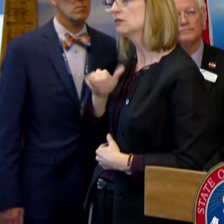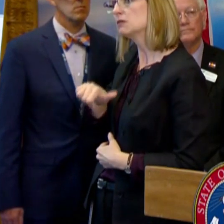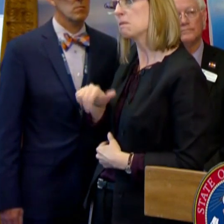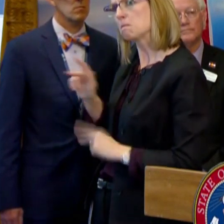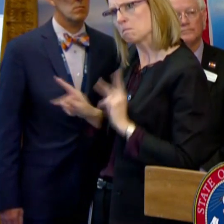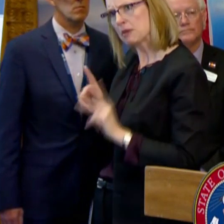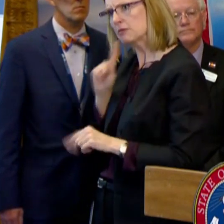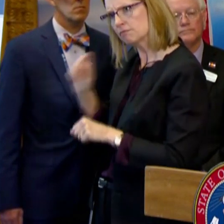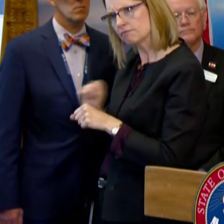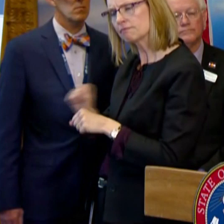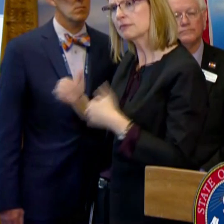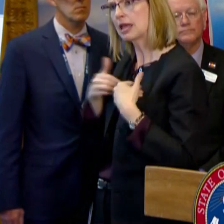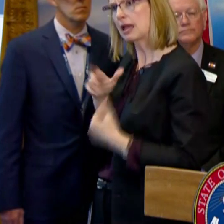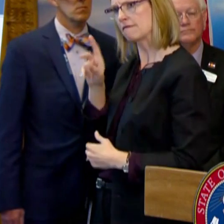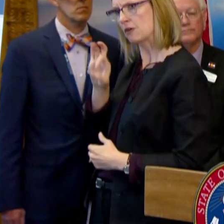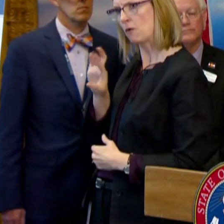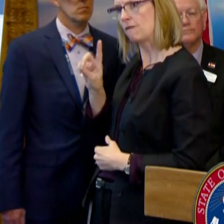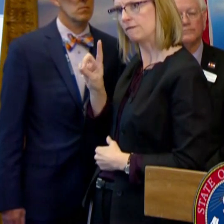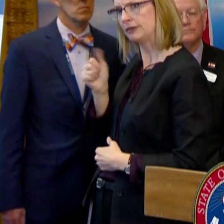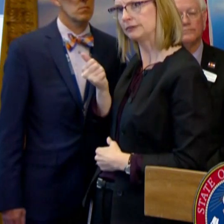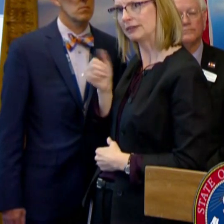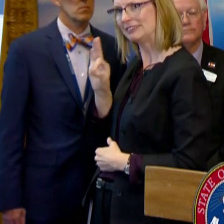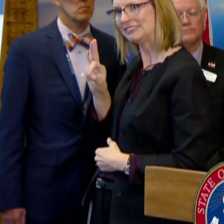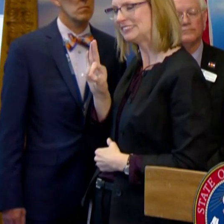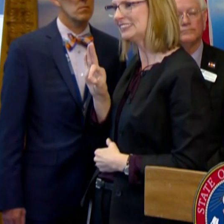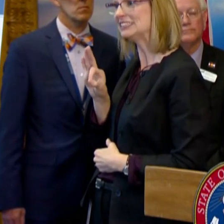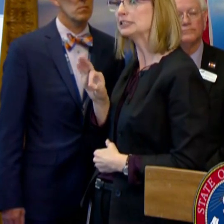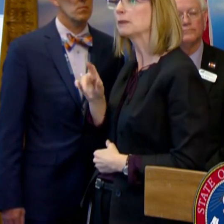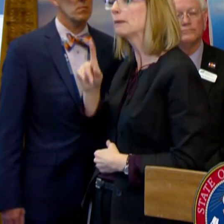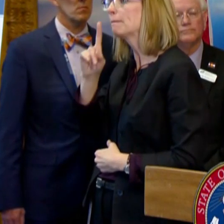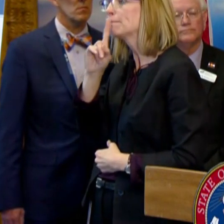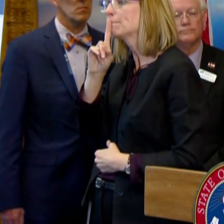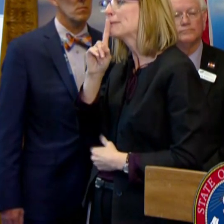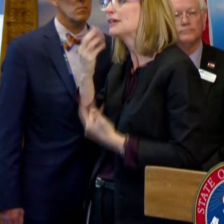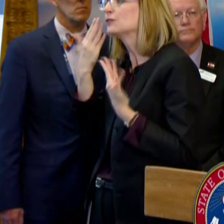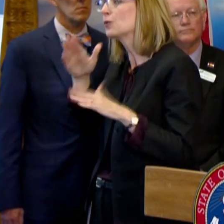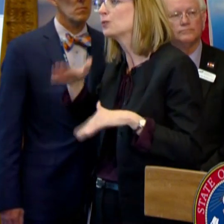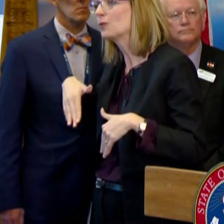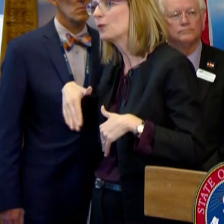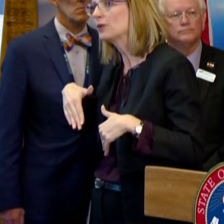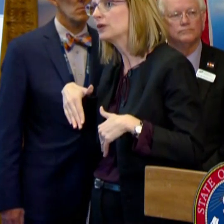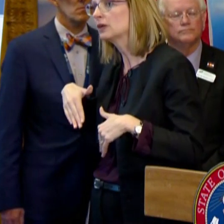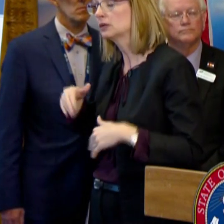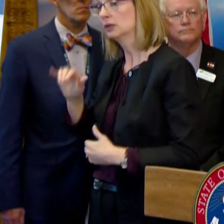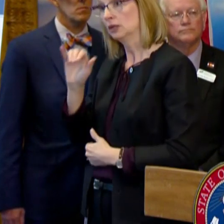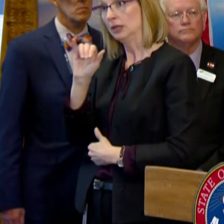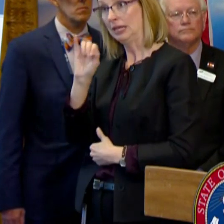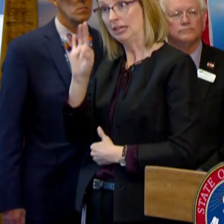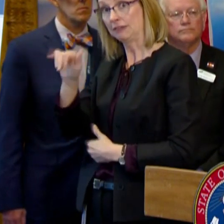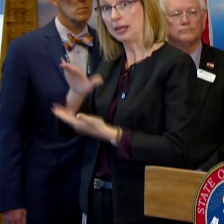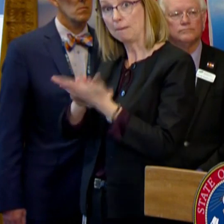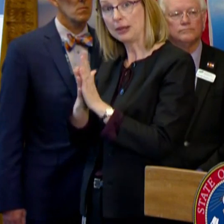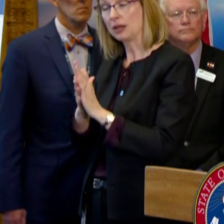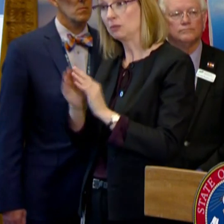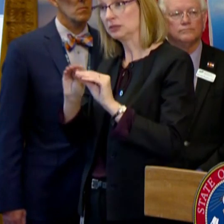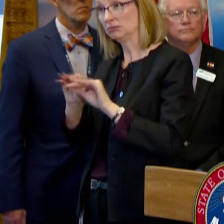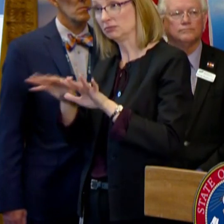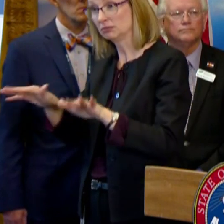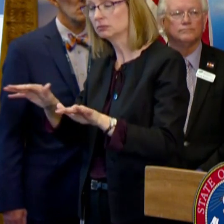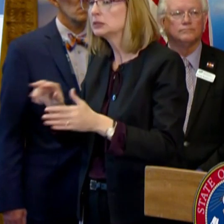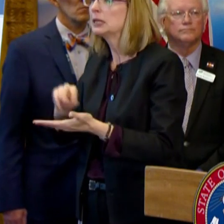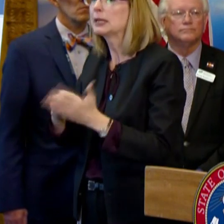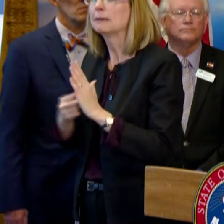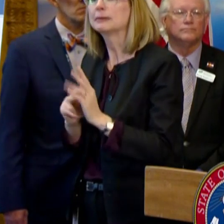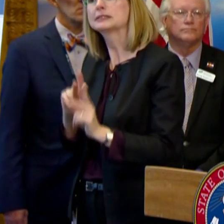and spreading to others. If the illness becomes widespread in Colorado, it will be important for individuals to use the